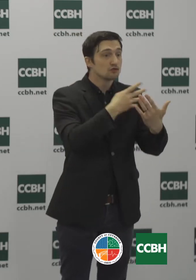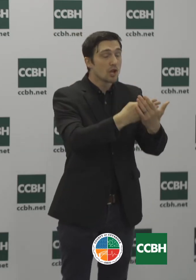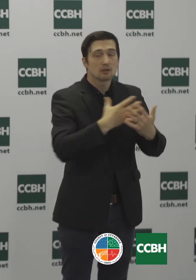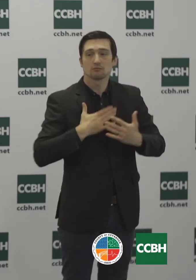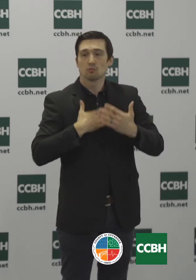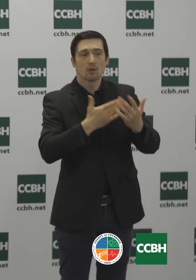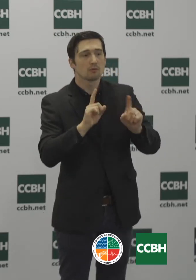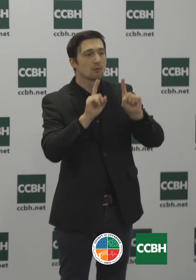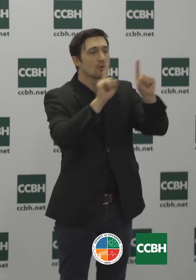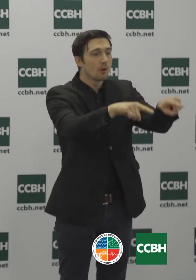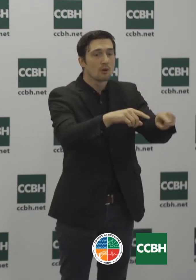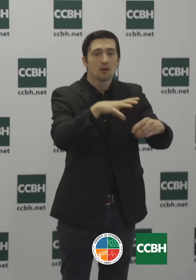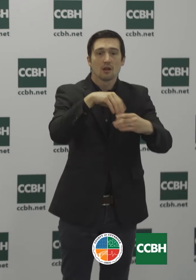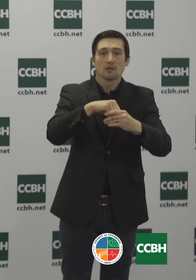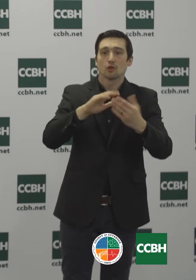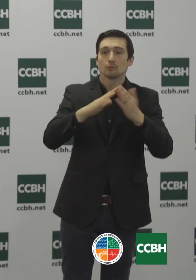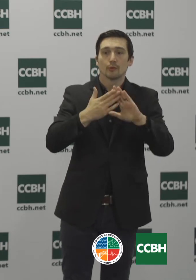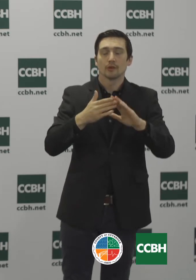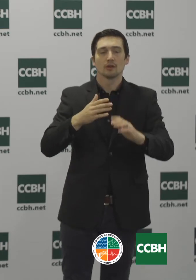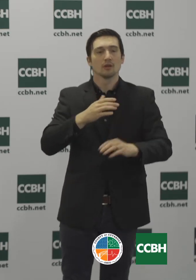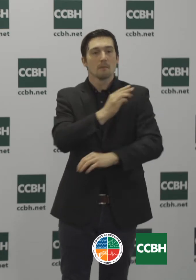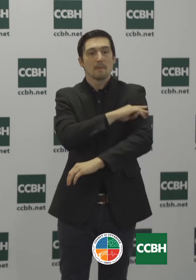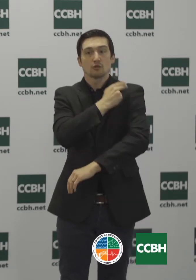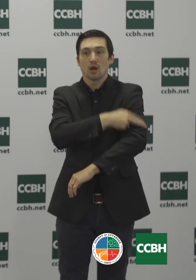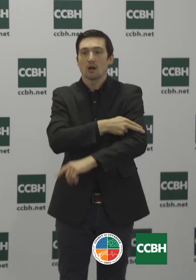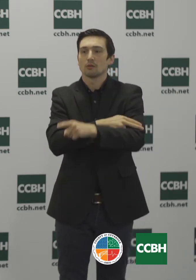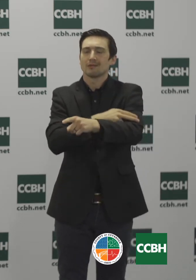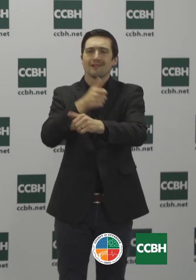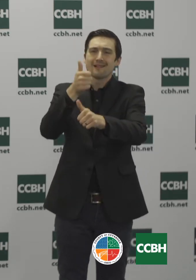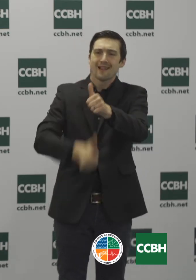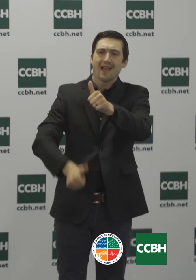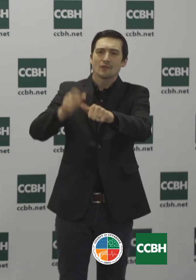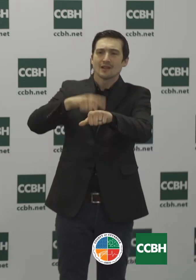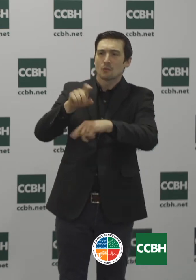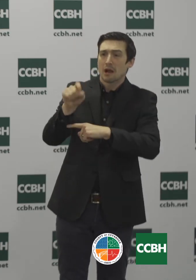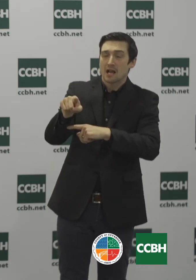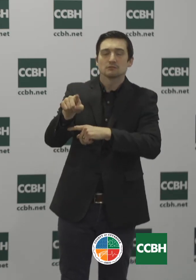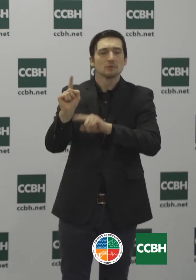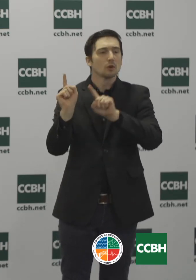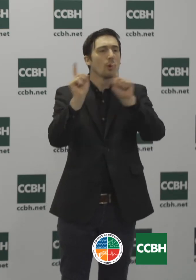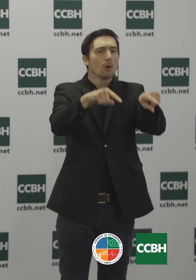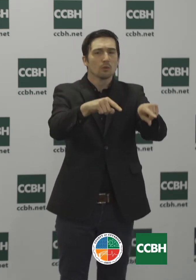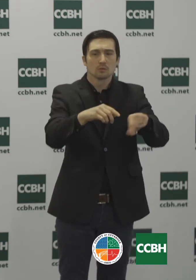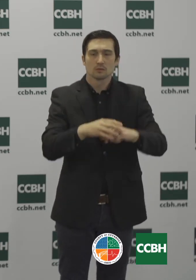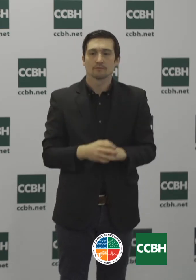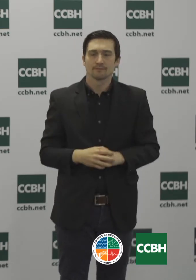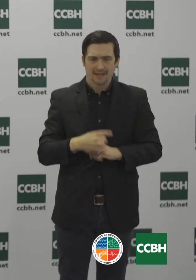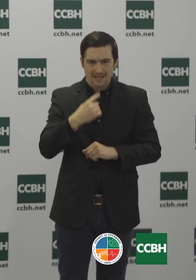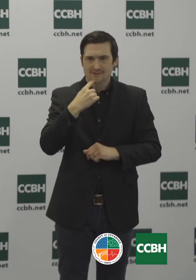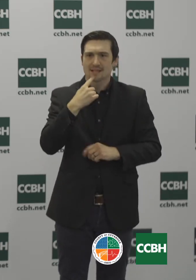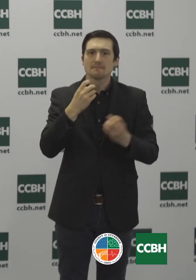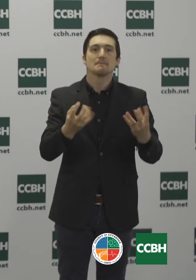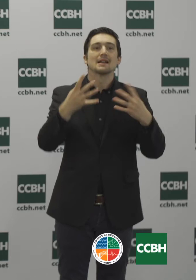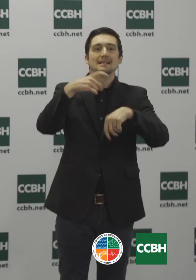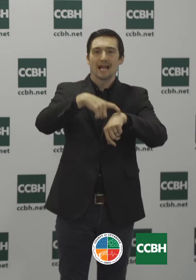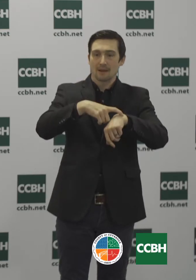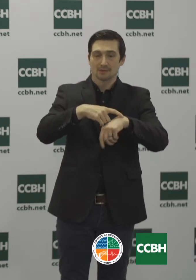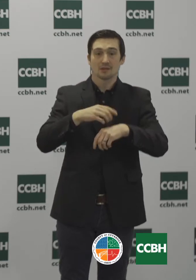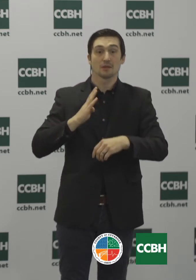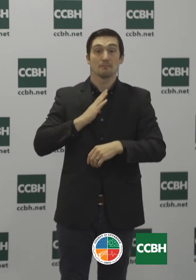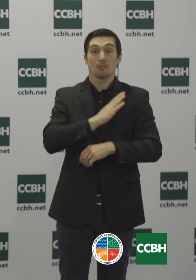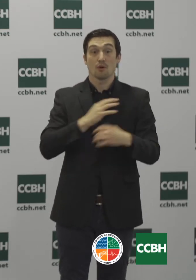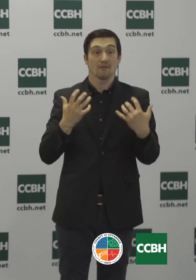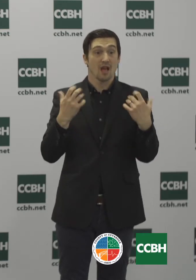community, Metro Health has been there every time. And as I've said many times here, the Board of Health has been